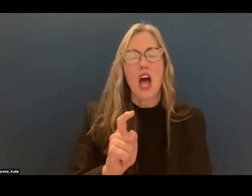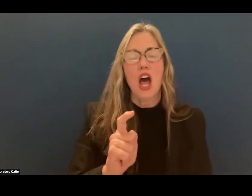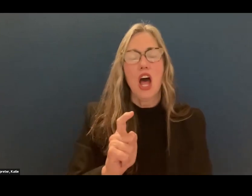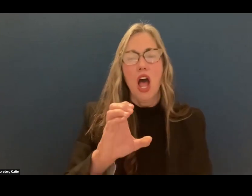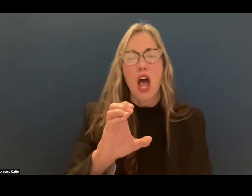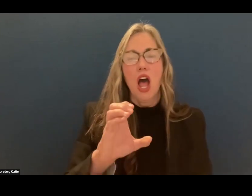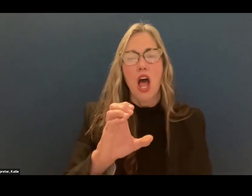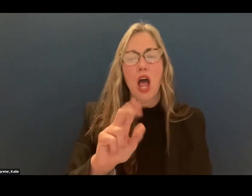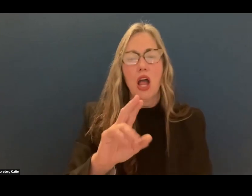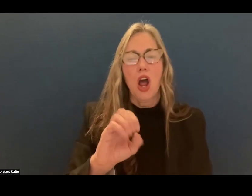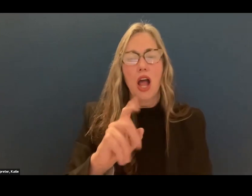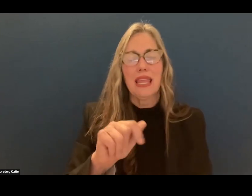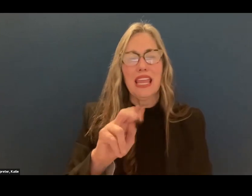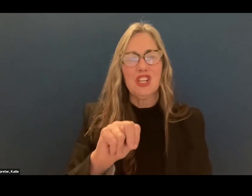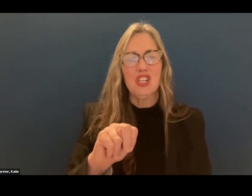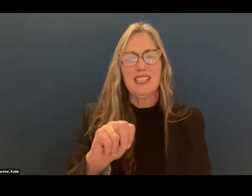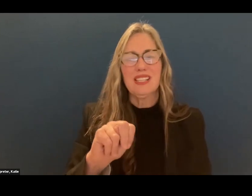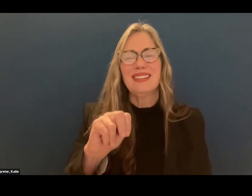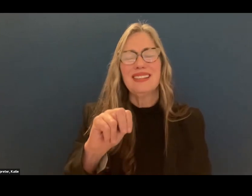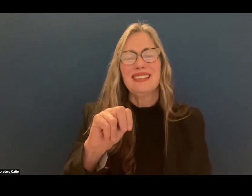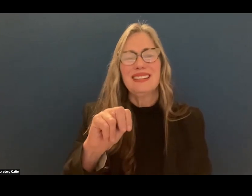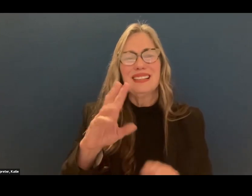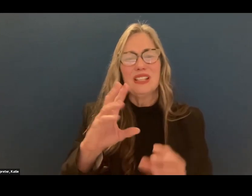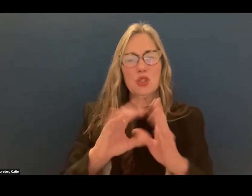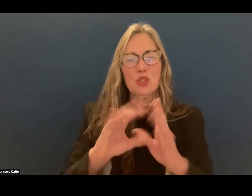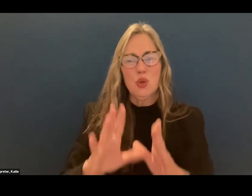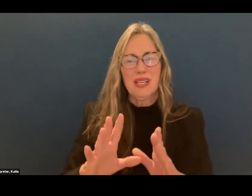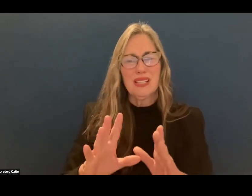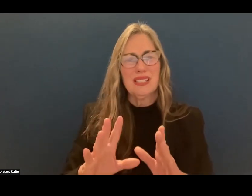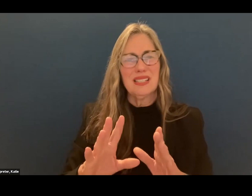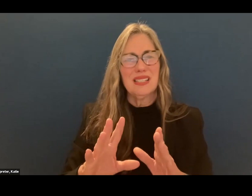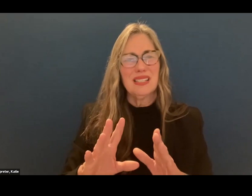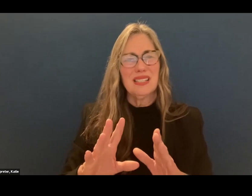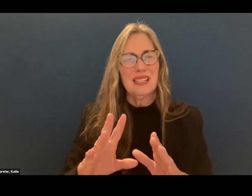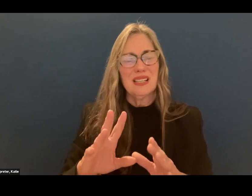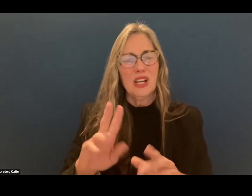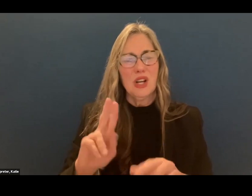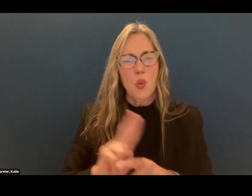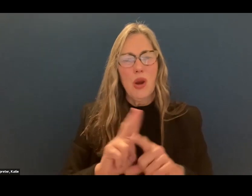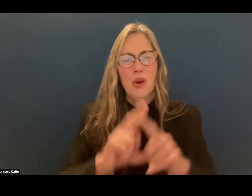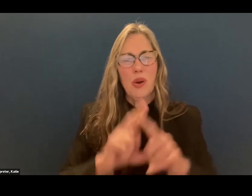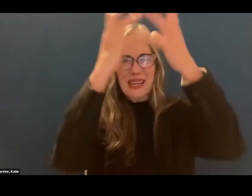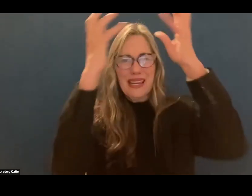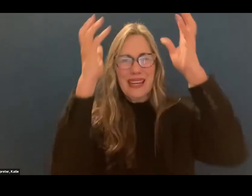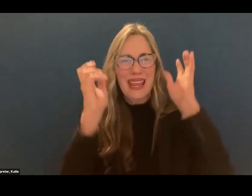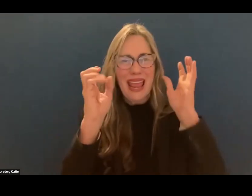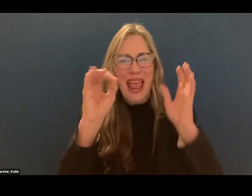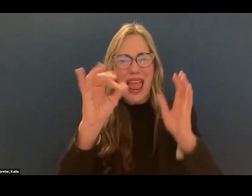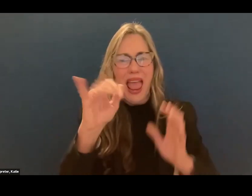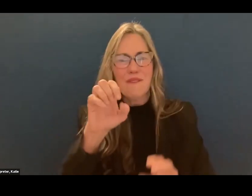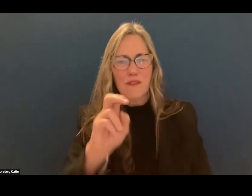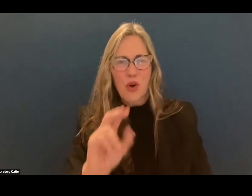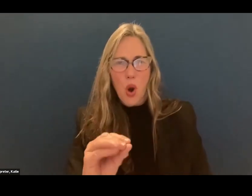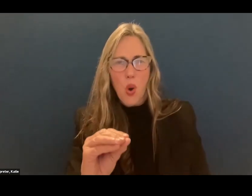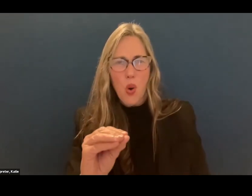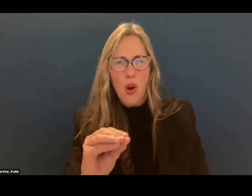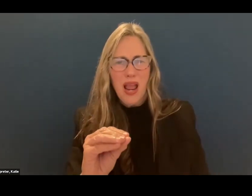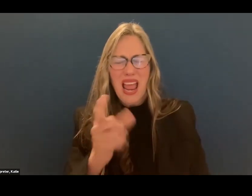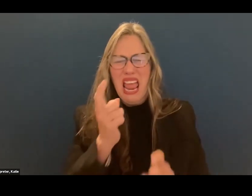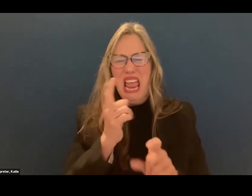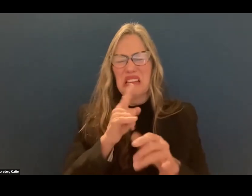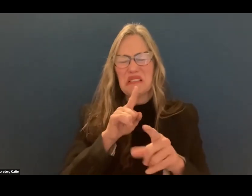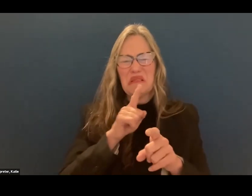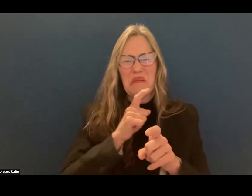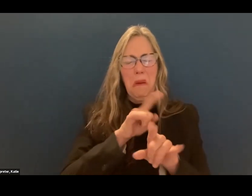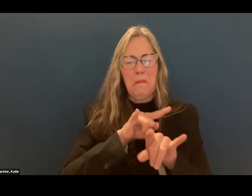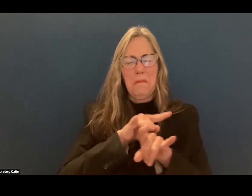an afro and mocking it as he saw my sweatshirt and then laughing with his friends. So it spoke truth to what my daughter said